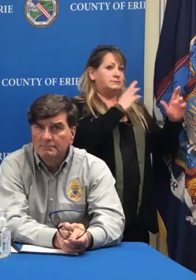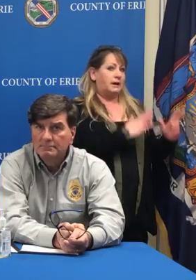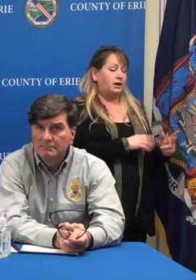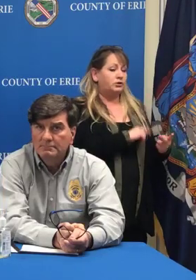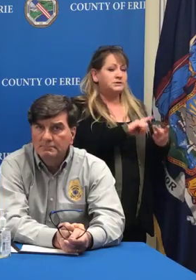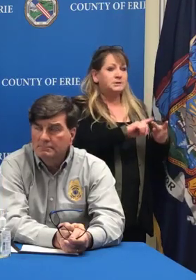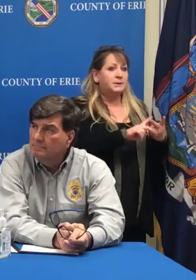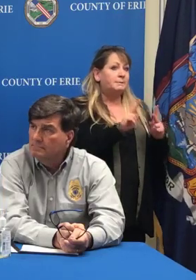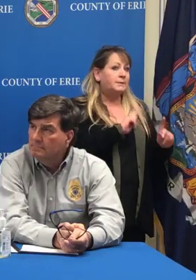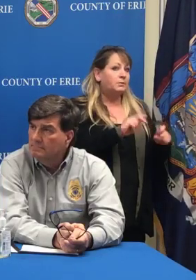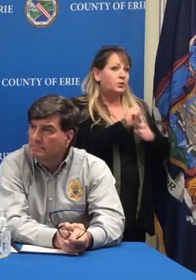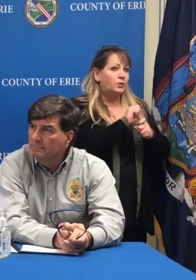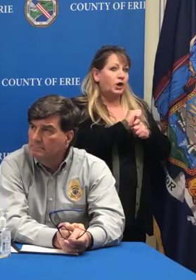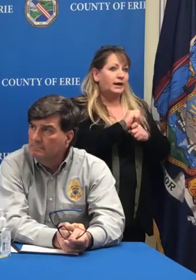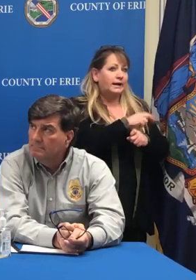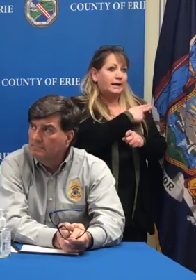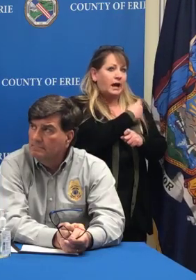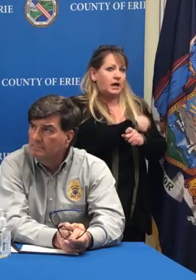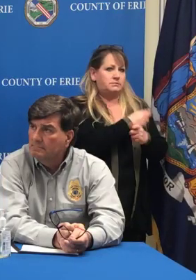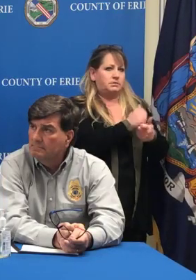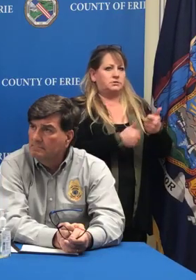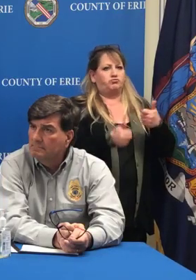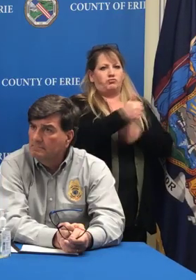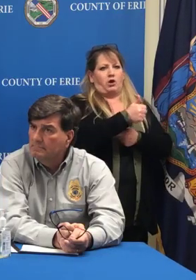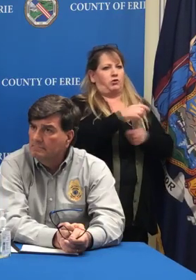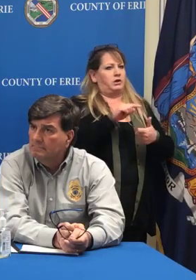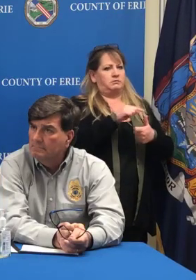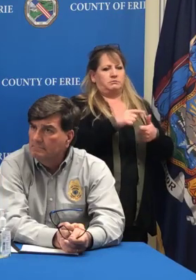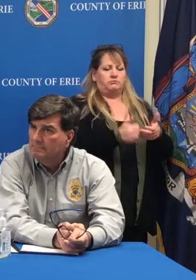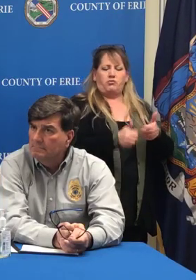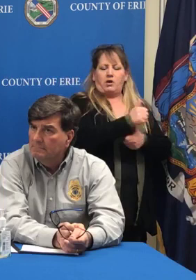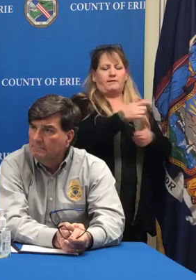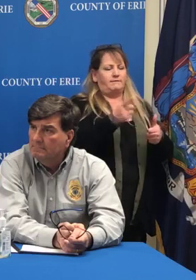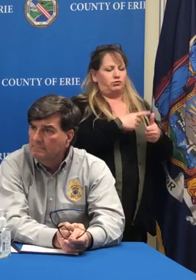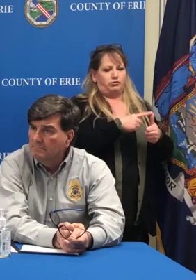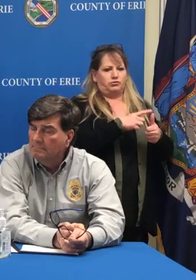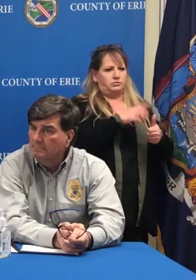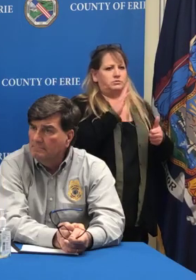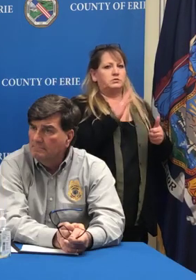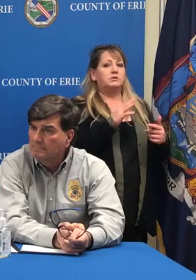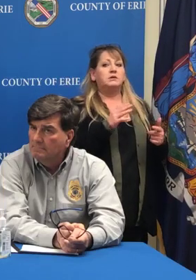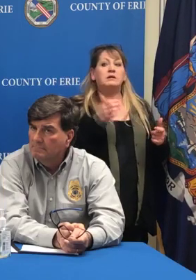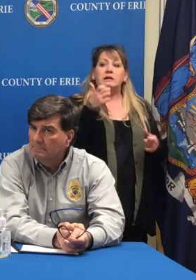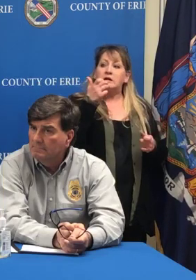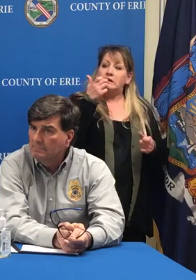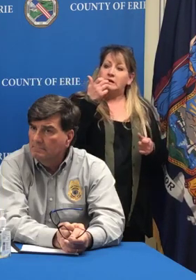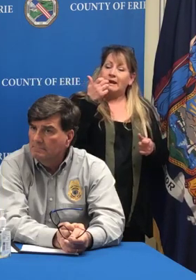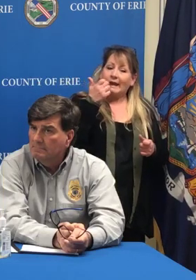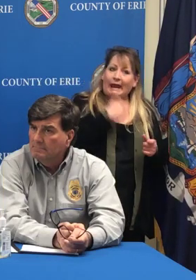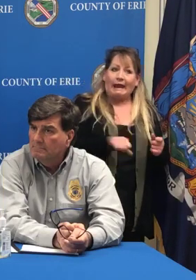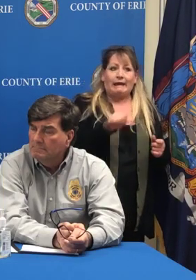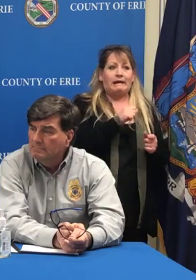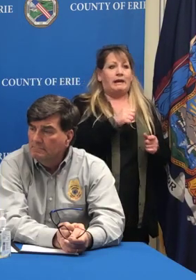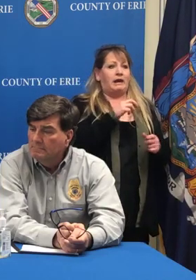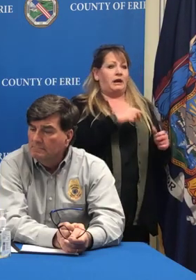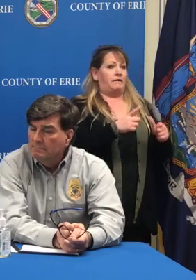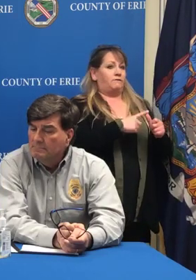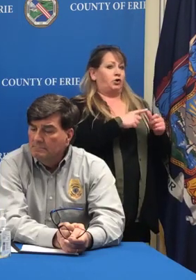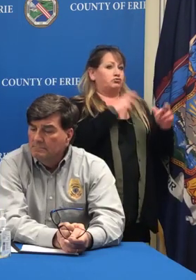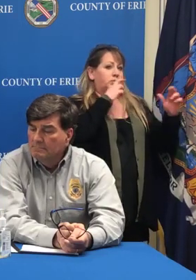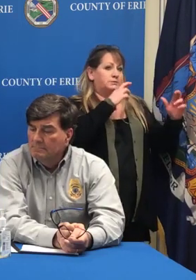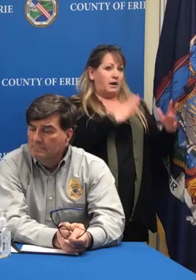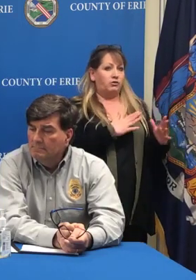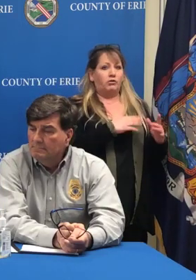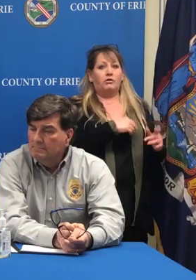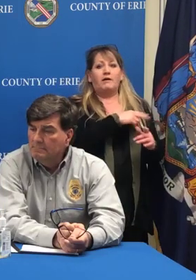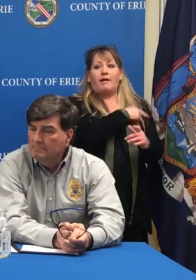individuals who are working in hospitals and other types of healthcare facilities. We encourage any first responder, healthcare worker, or